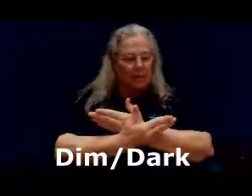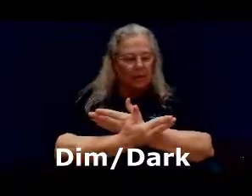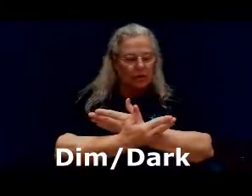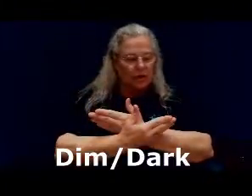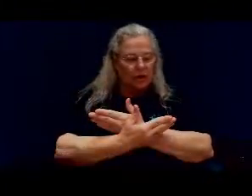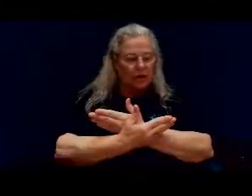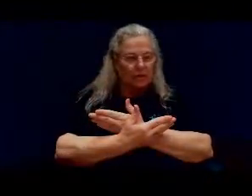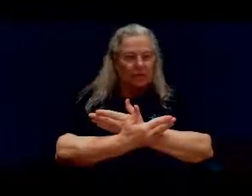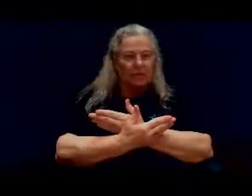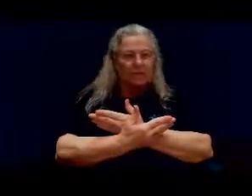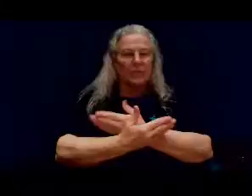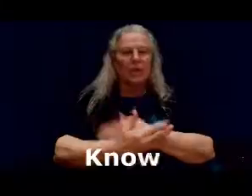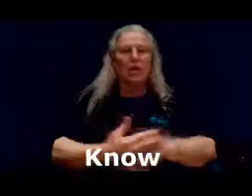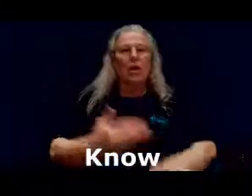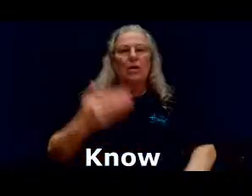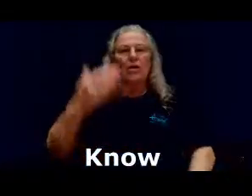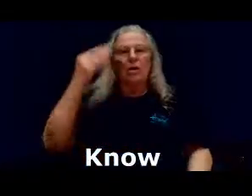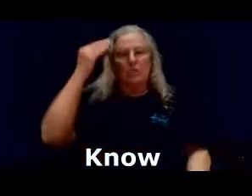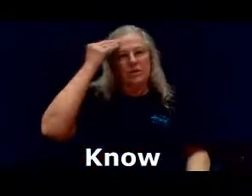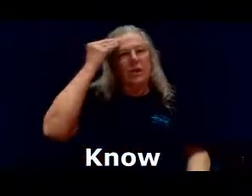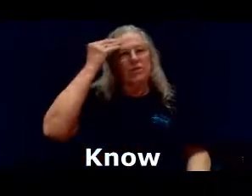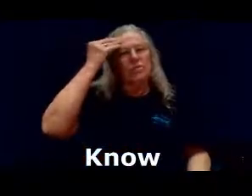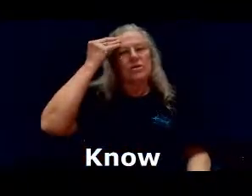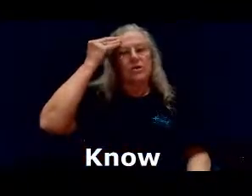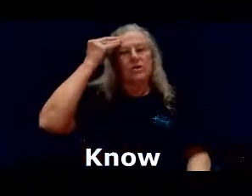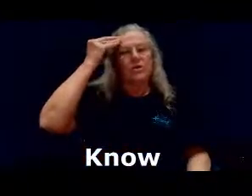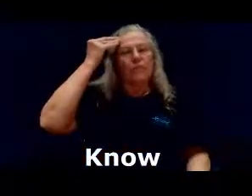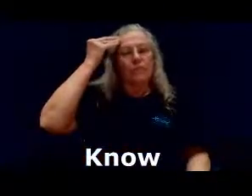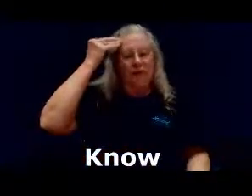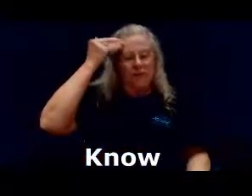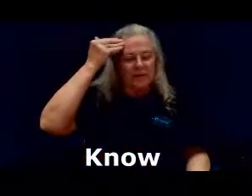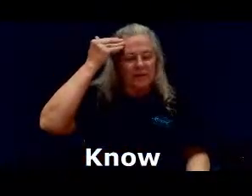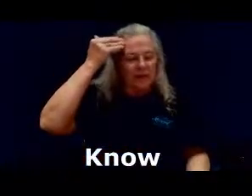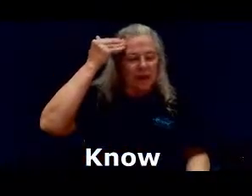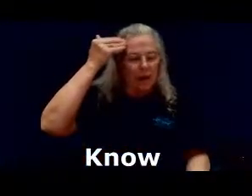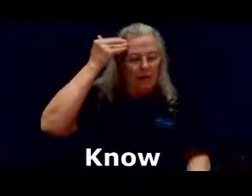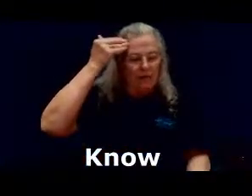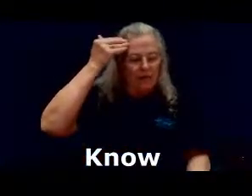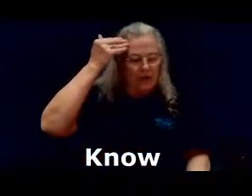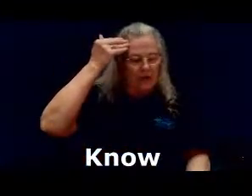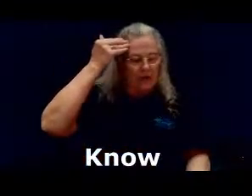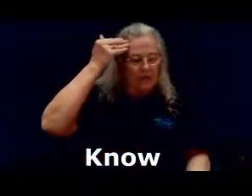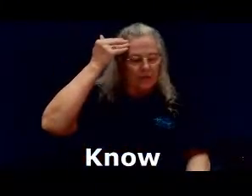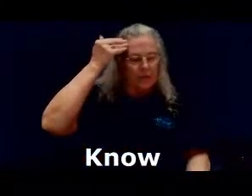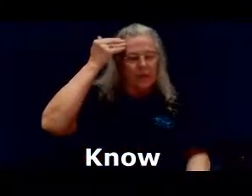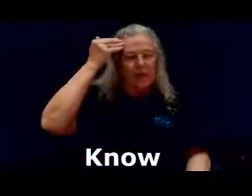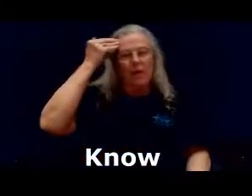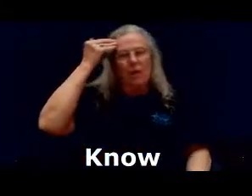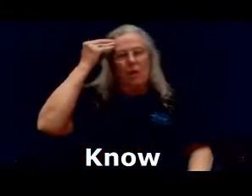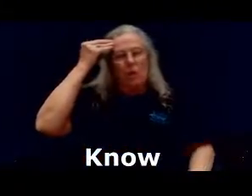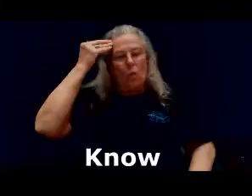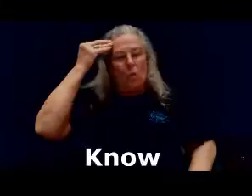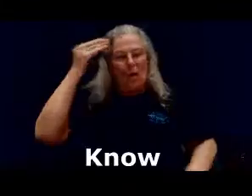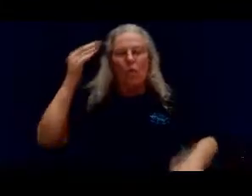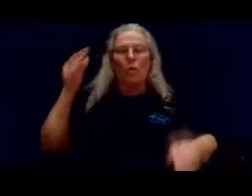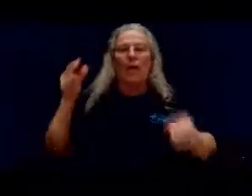or dark. Nose, and you just touch your forehead because it's a knowledge factor. Way or